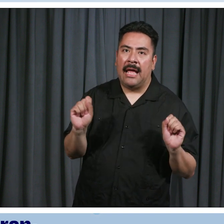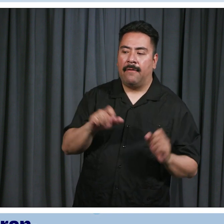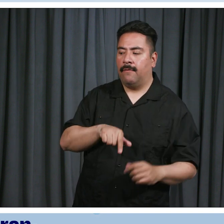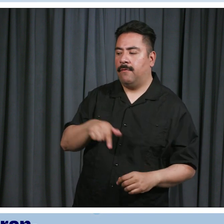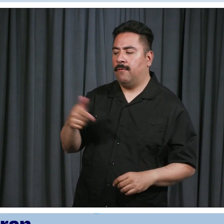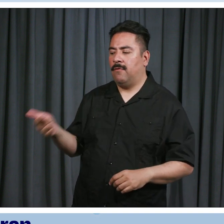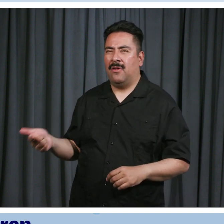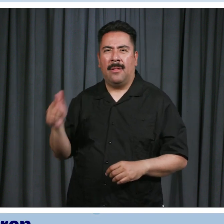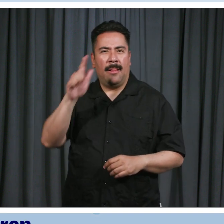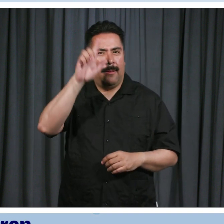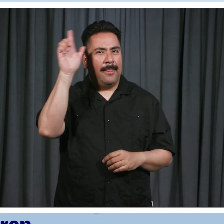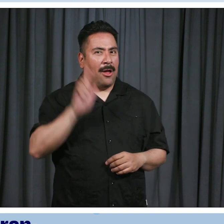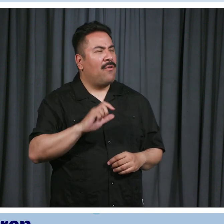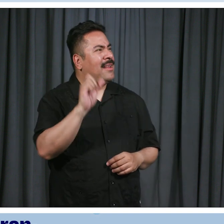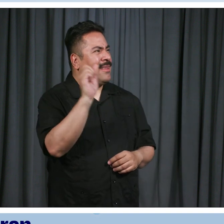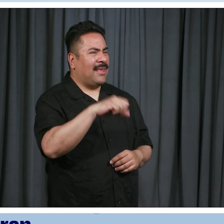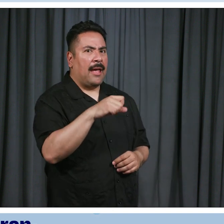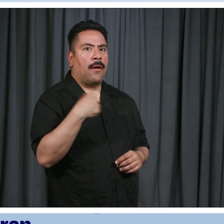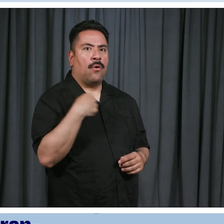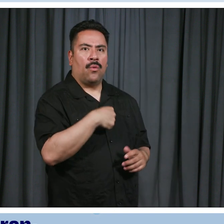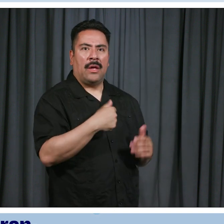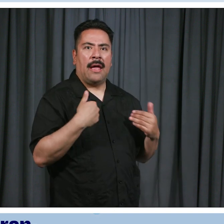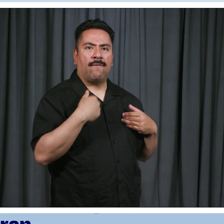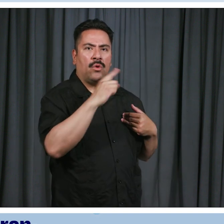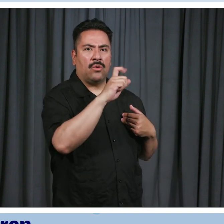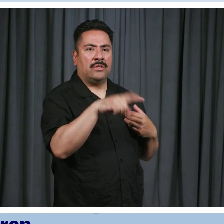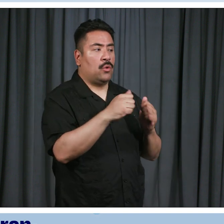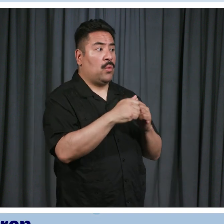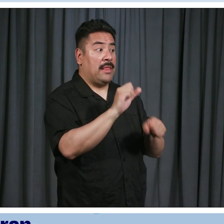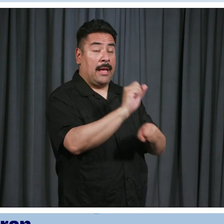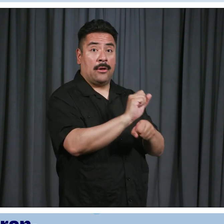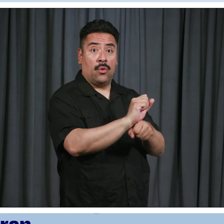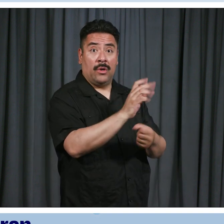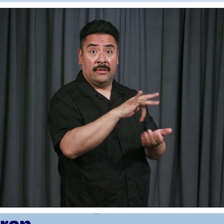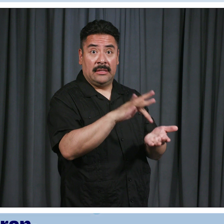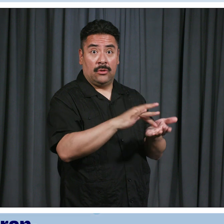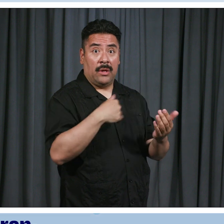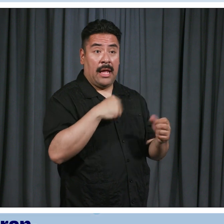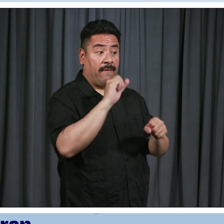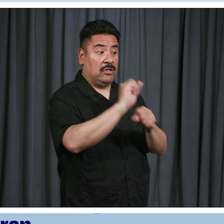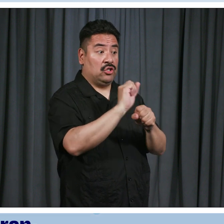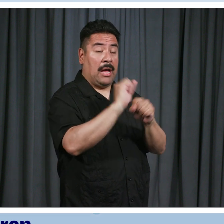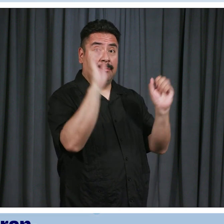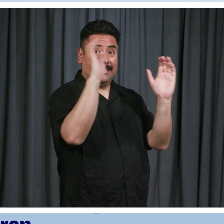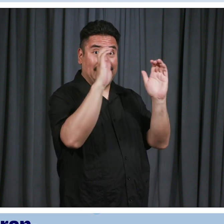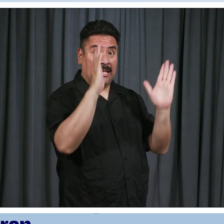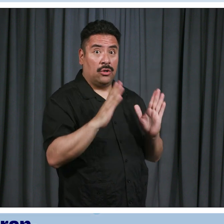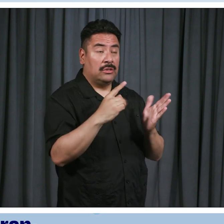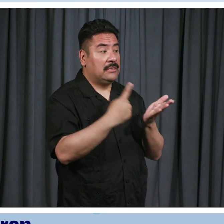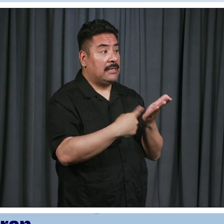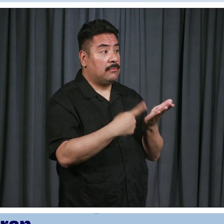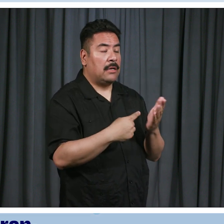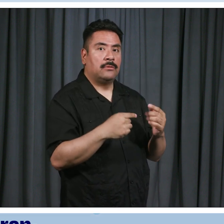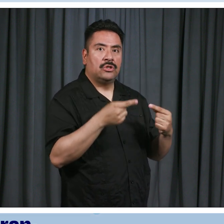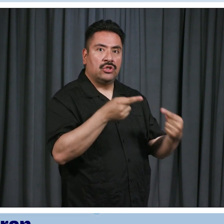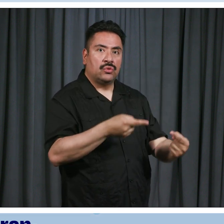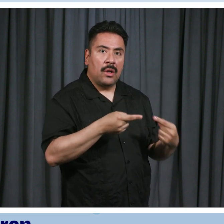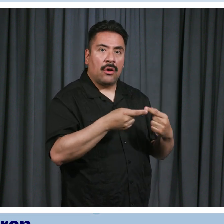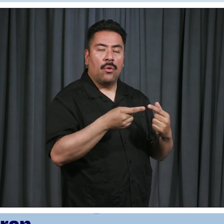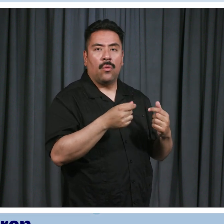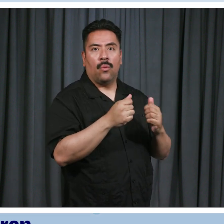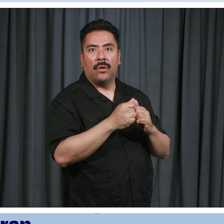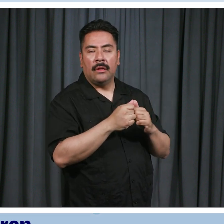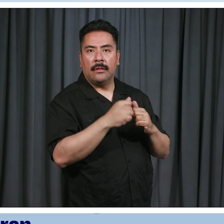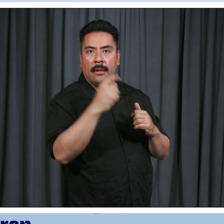have one question. With our Career Center, we have job seekers sometimes who really struggle with mental